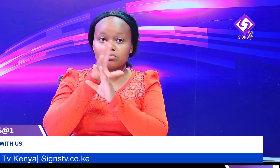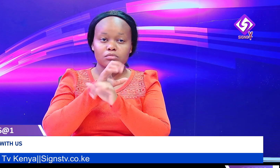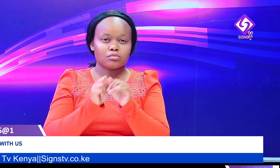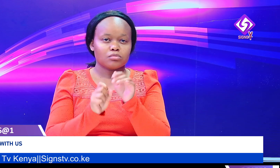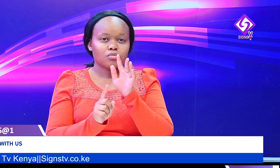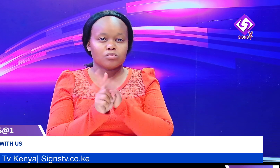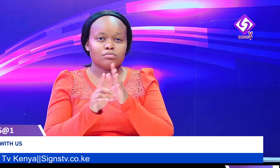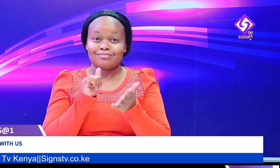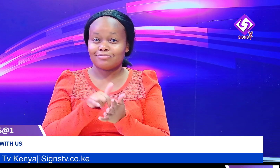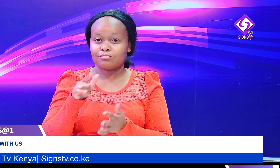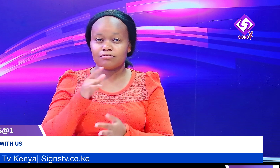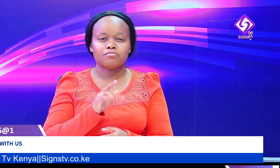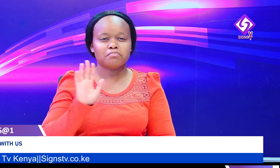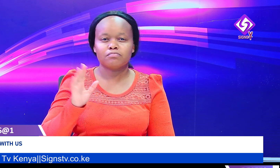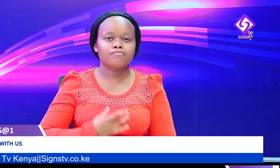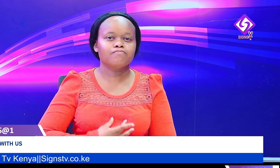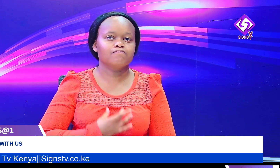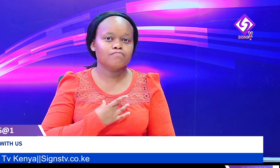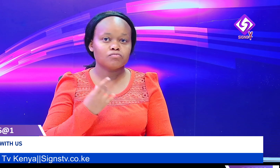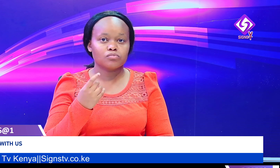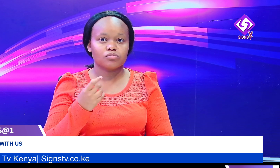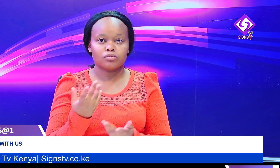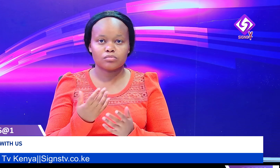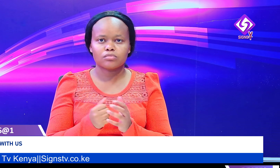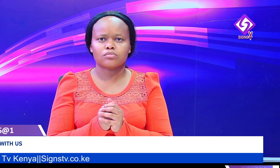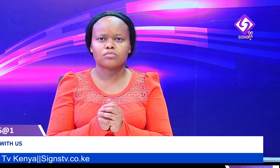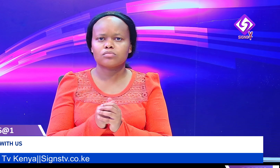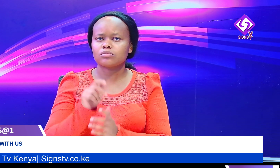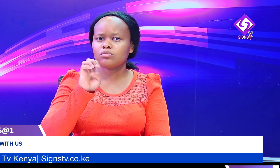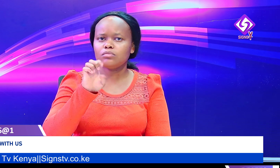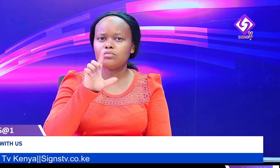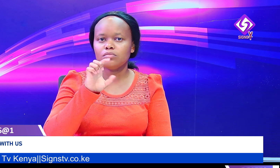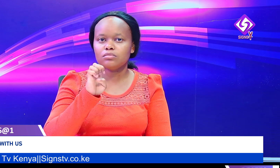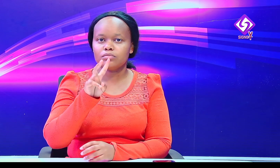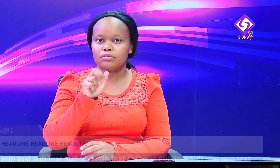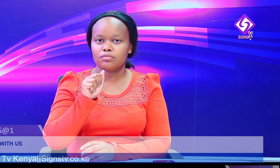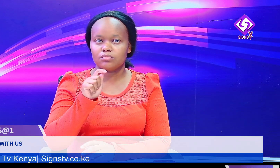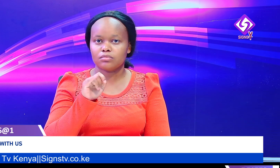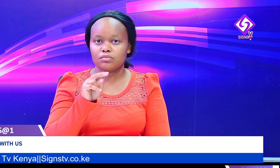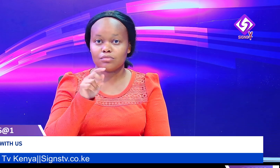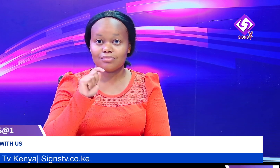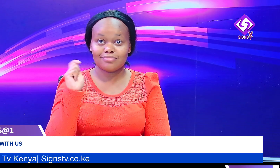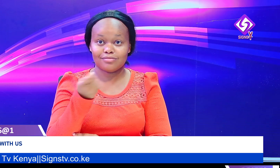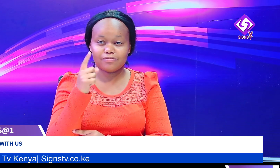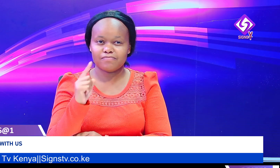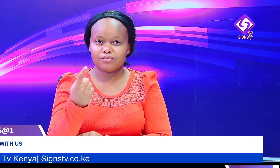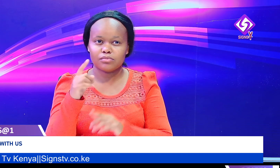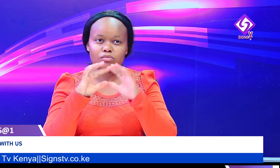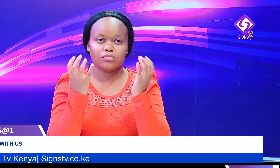unshakable. Speaking from State House, Nairobi, the president emphasized that his vision of elevating Kenya